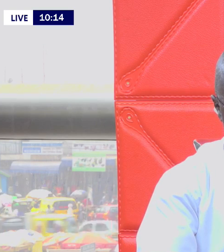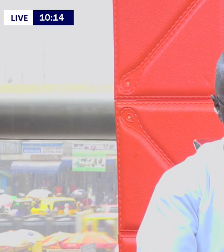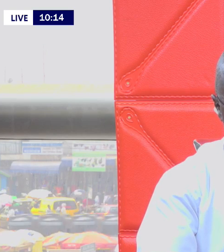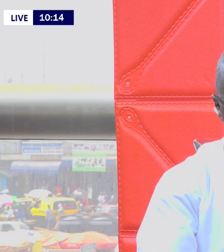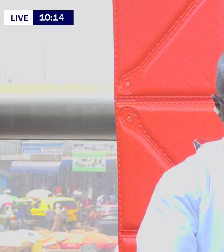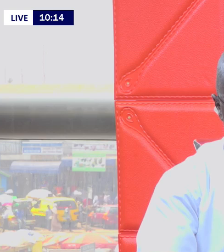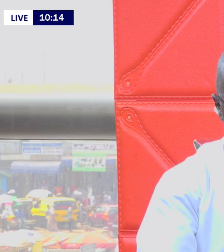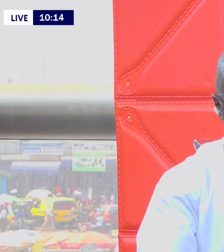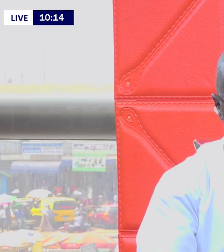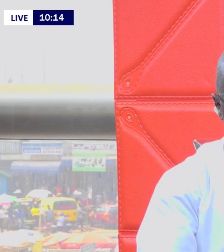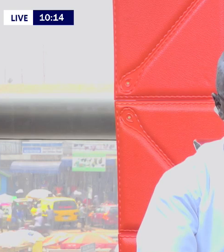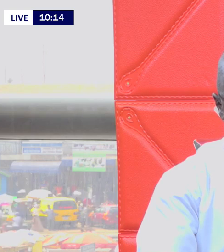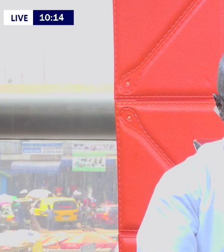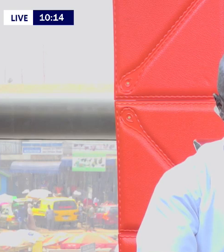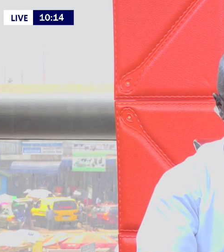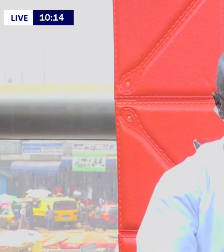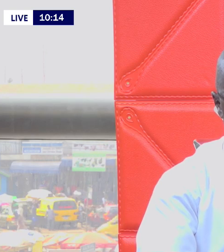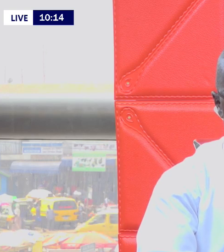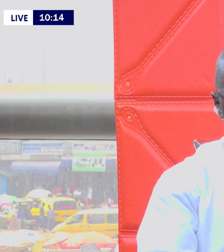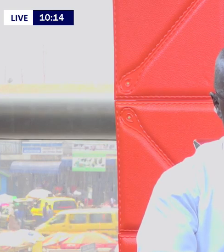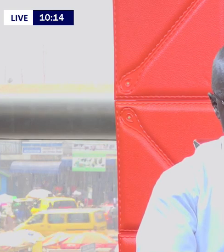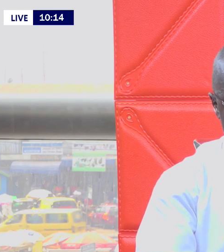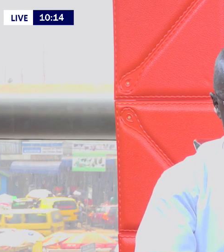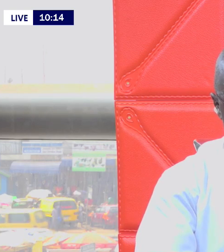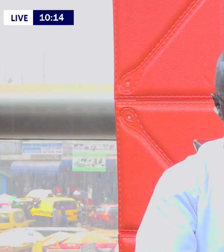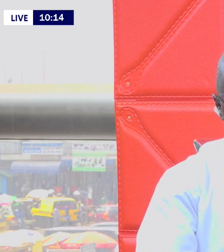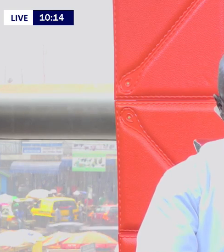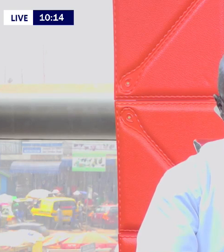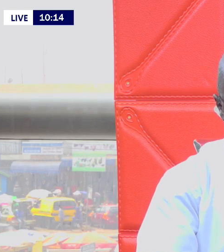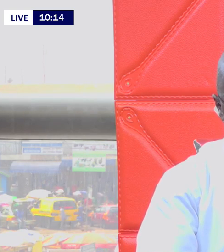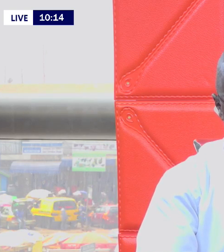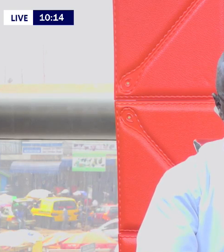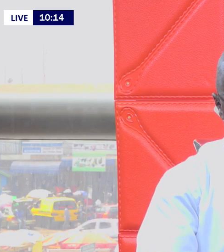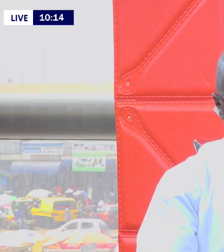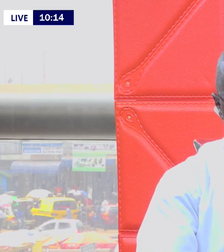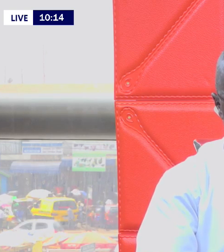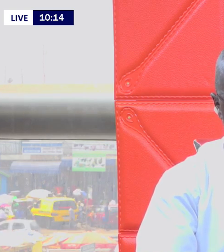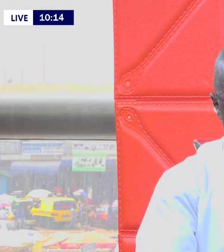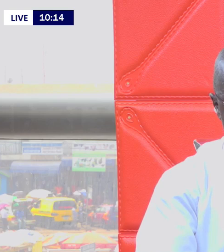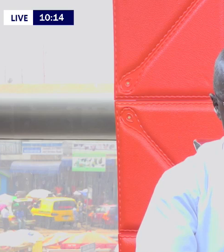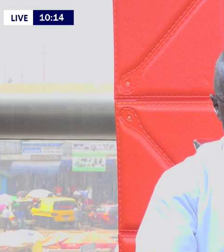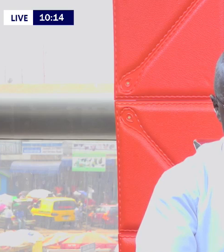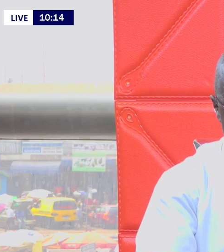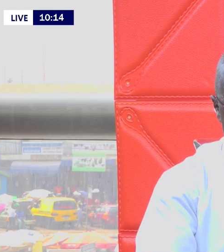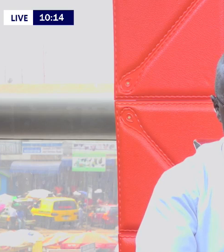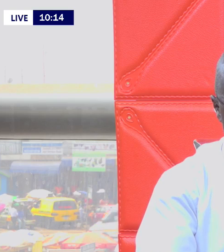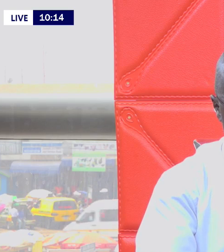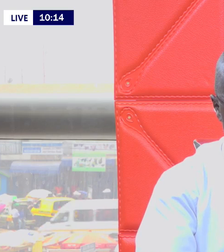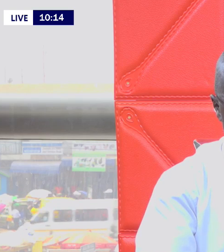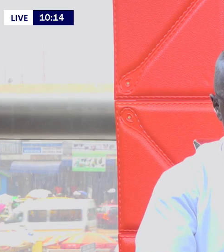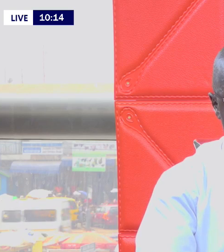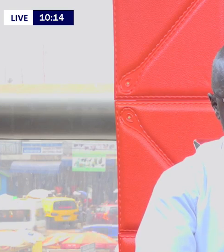morning. Please, we need more military officers in town during this time of registration. It will be